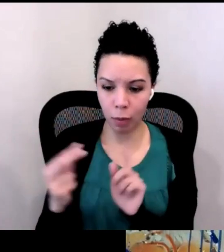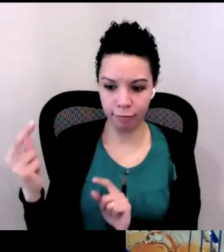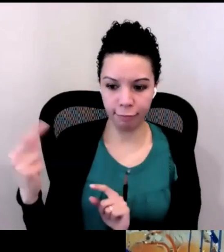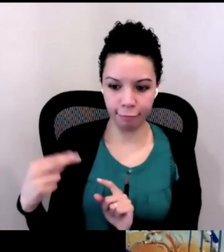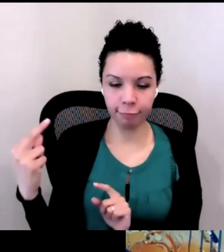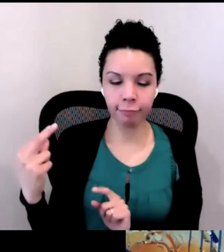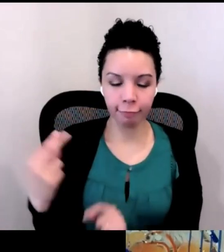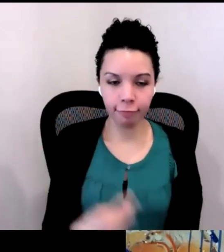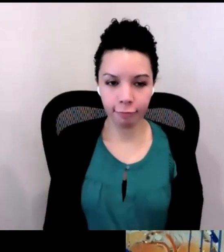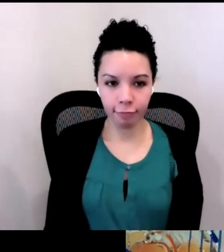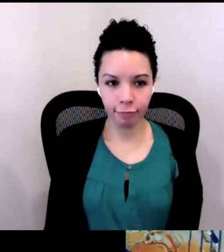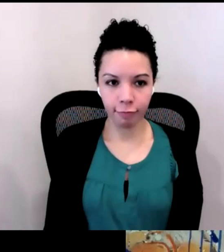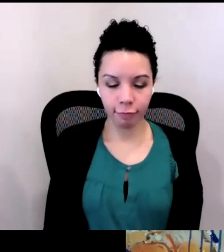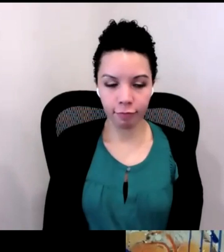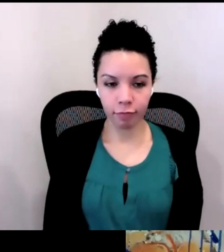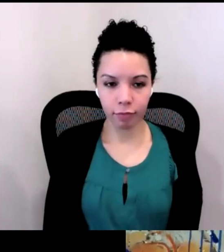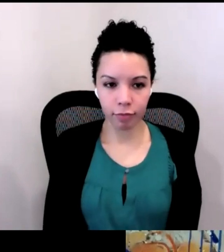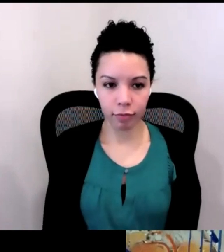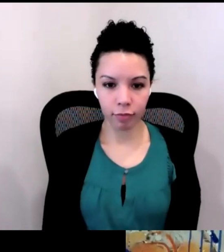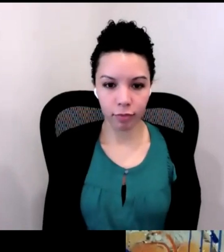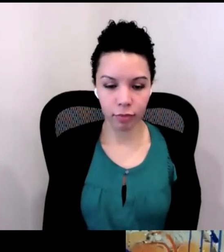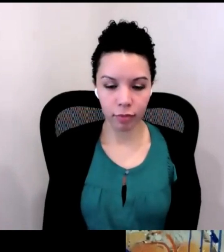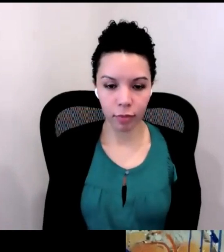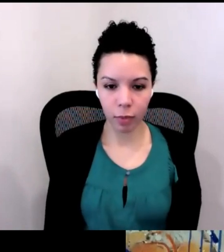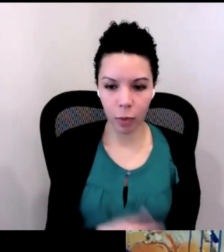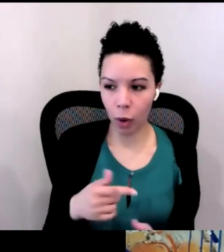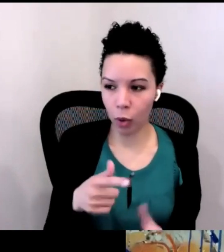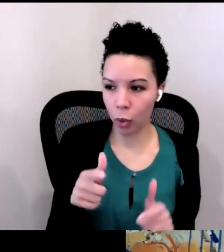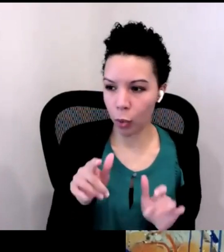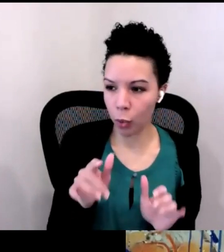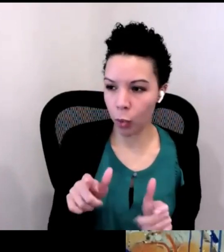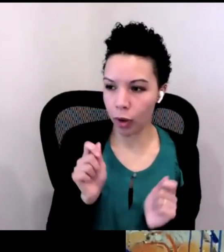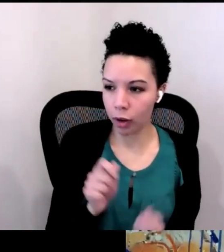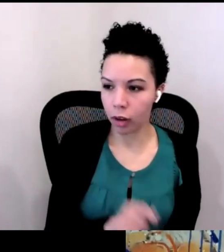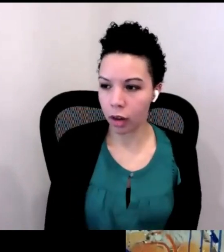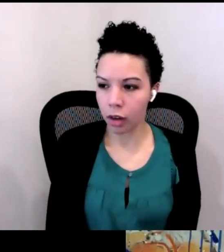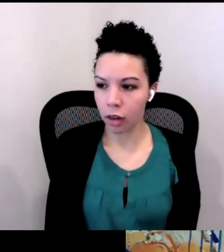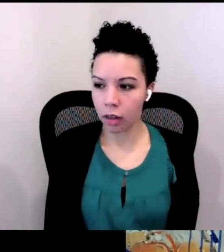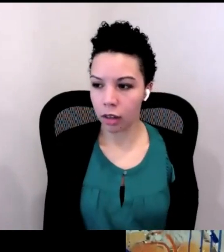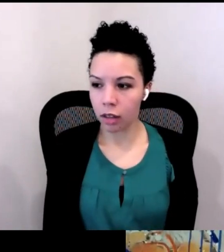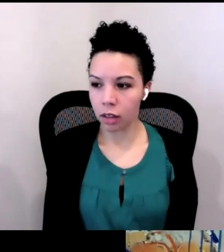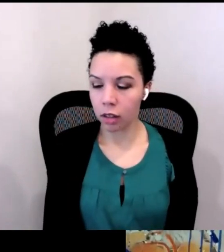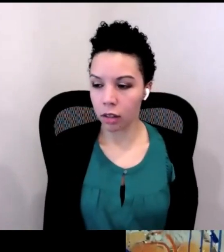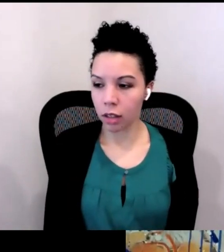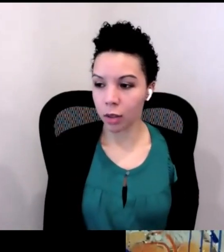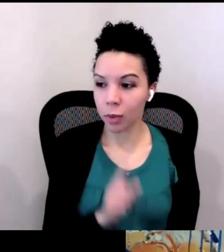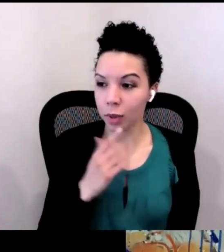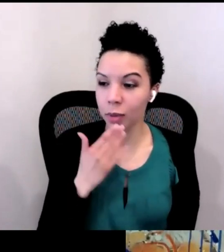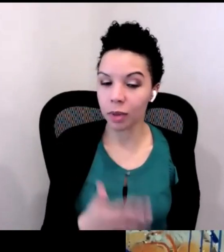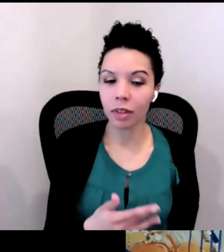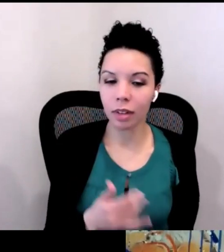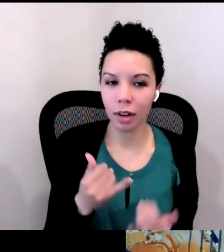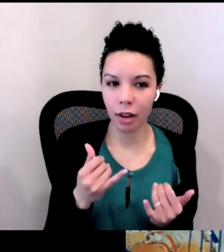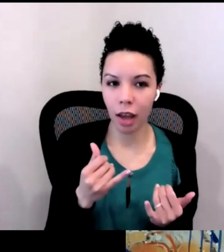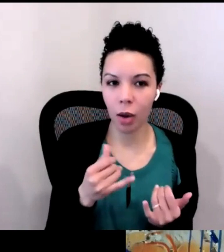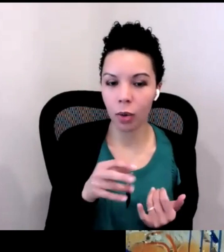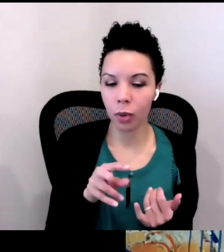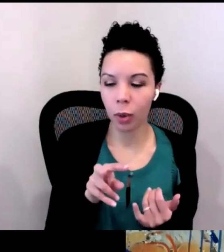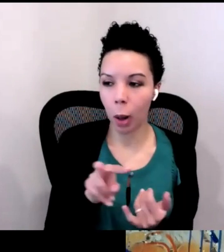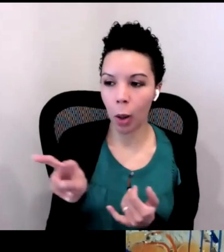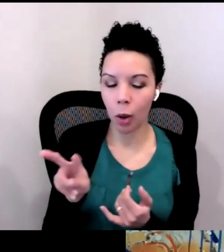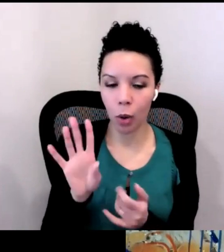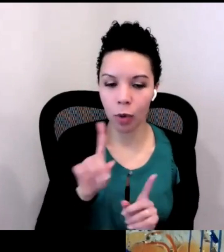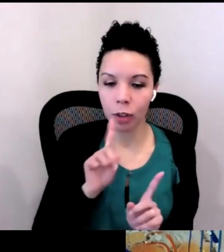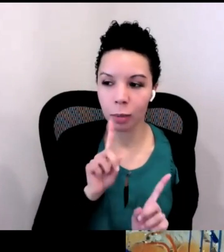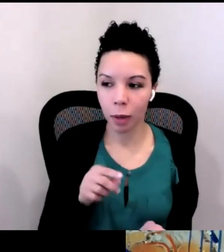it goes down into, well, you're quick. So that's a really good, everybody take a screen grab of her response before it